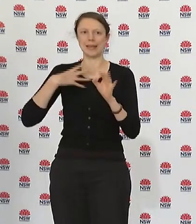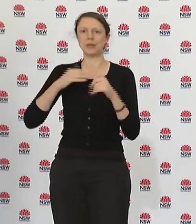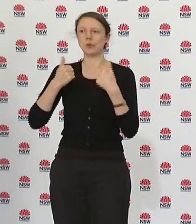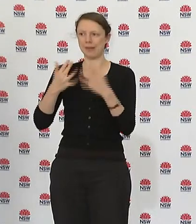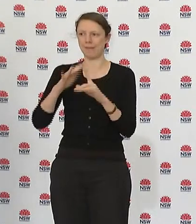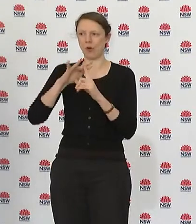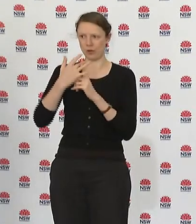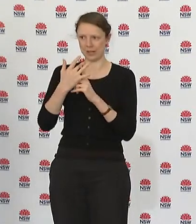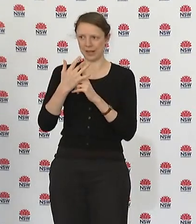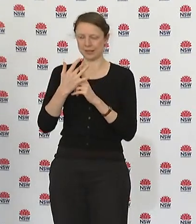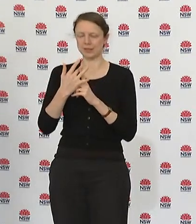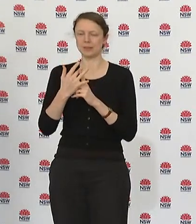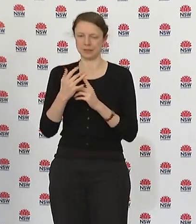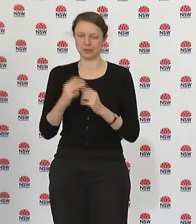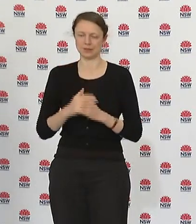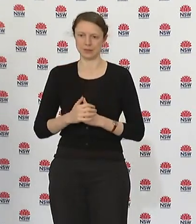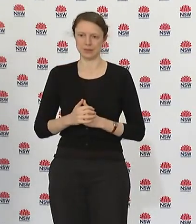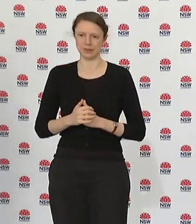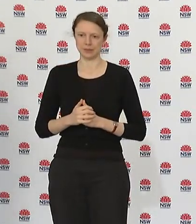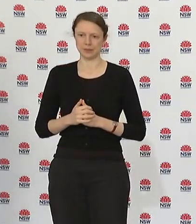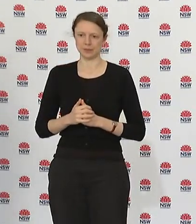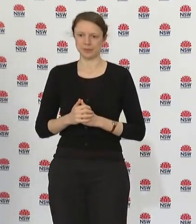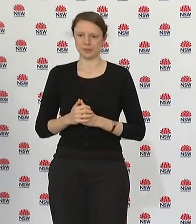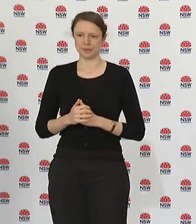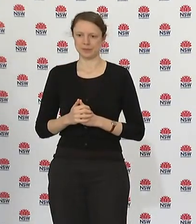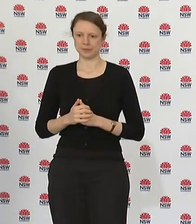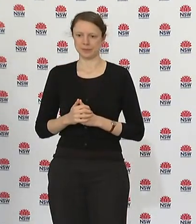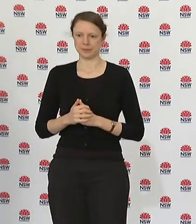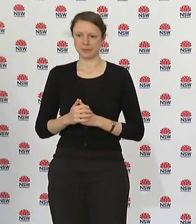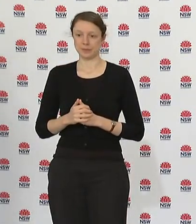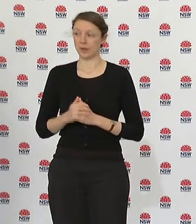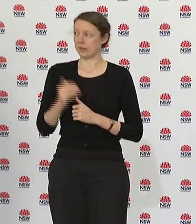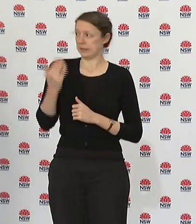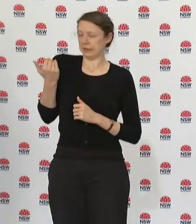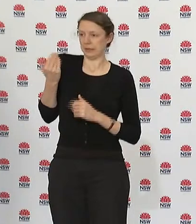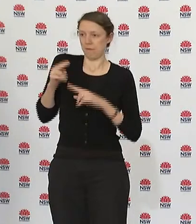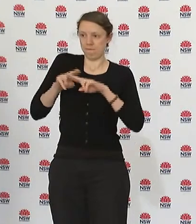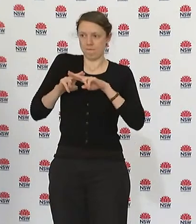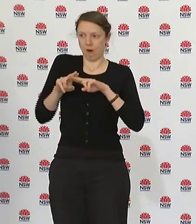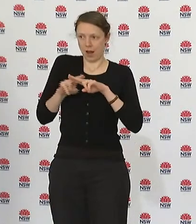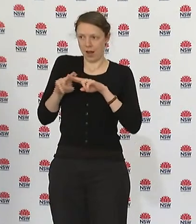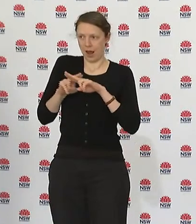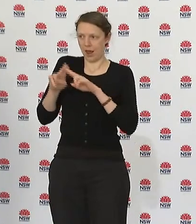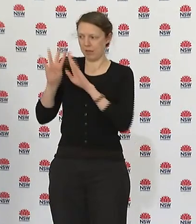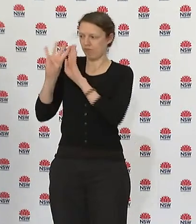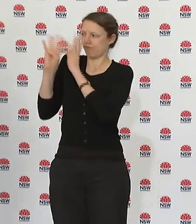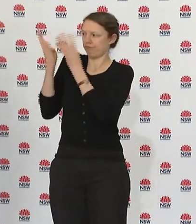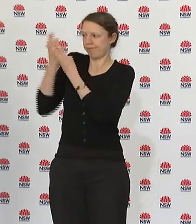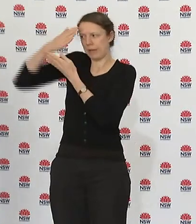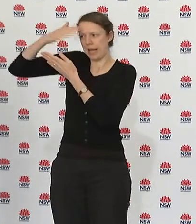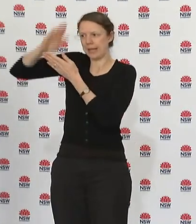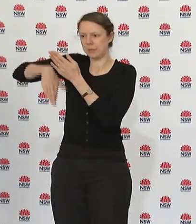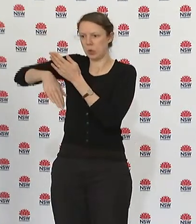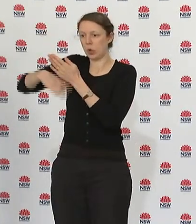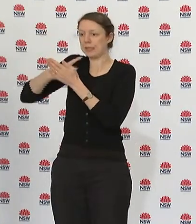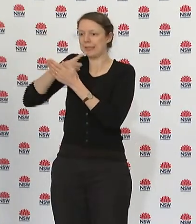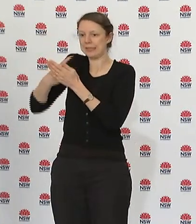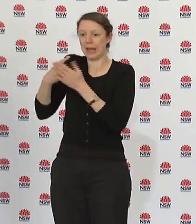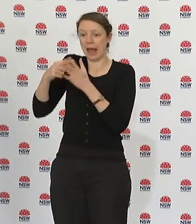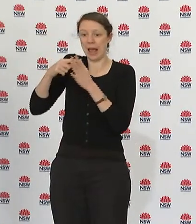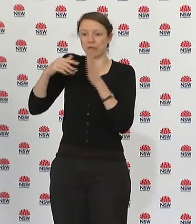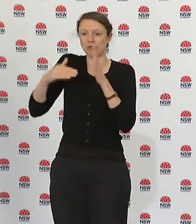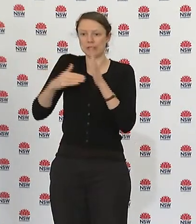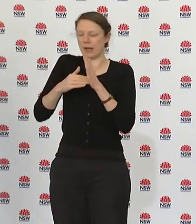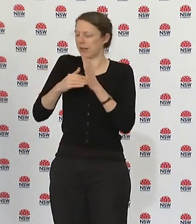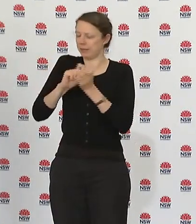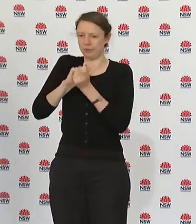that context. So obviously on Friday, the health advice changed in relation to AstraZeneca, where any adult is able to come